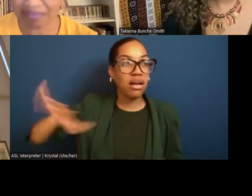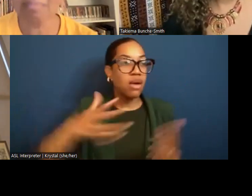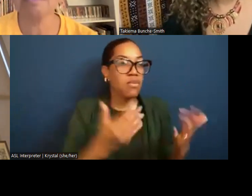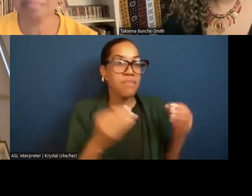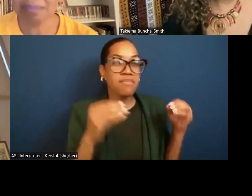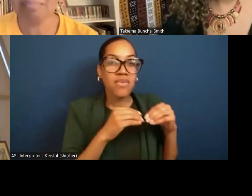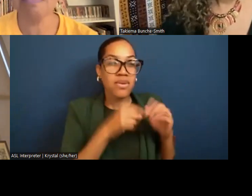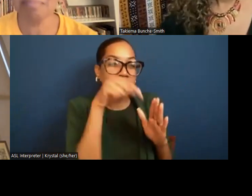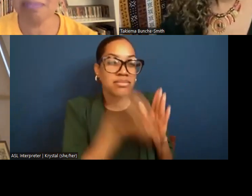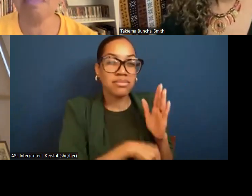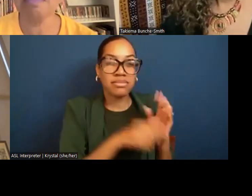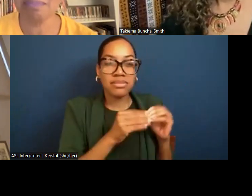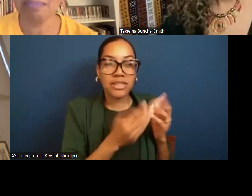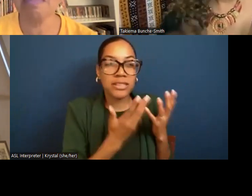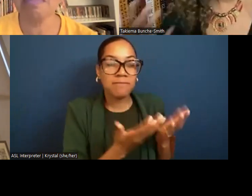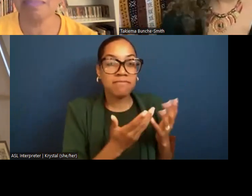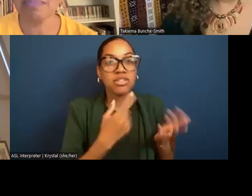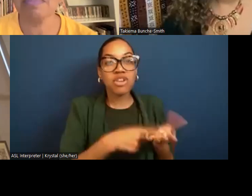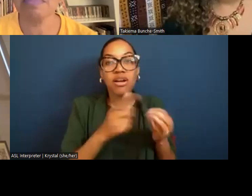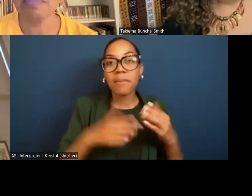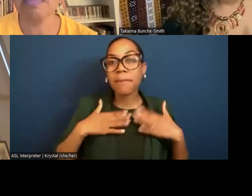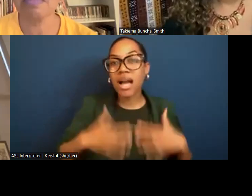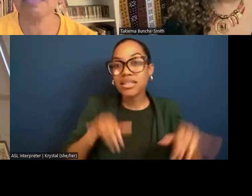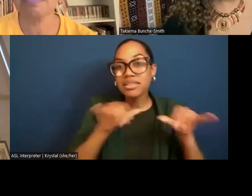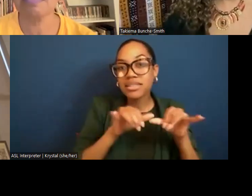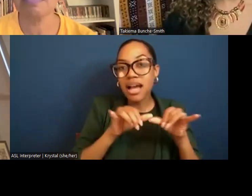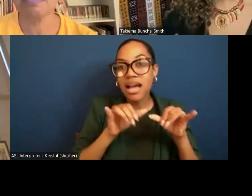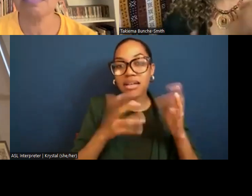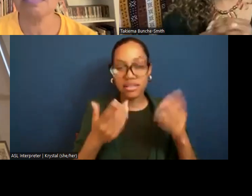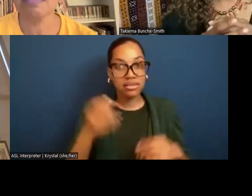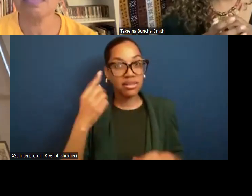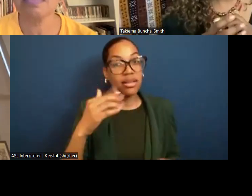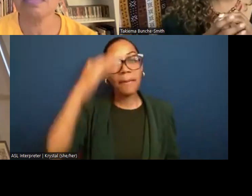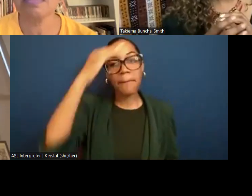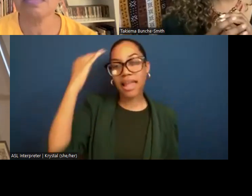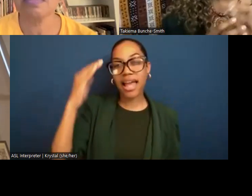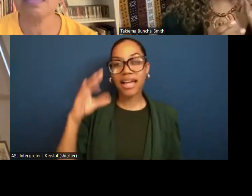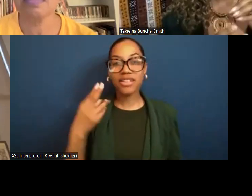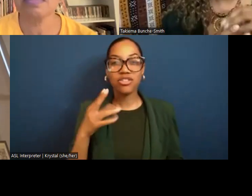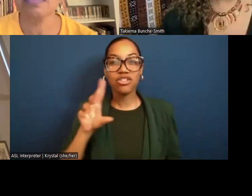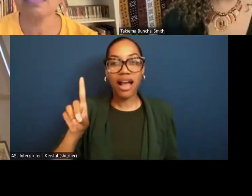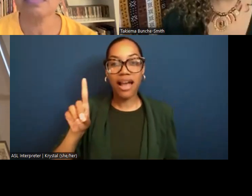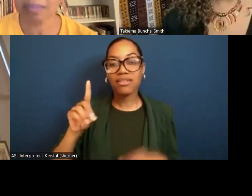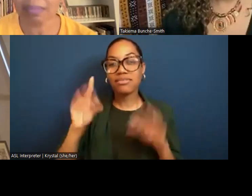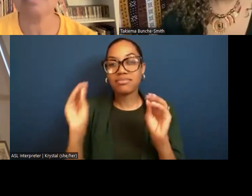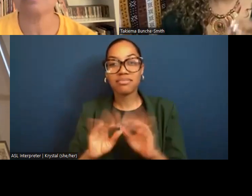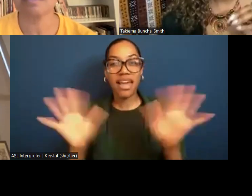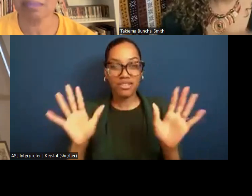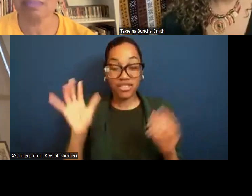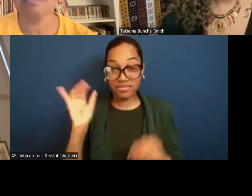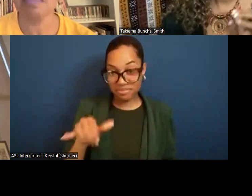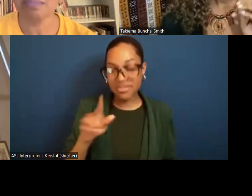is good, right? And just like Black child magic. And so that's something that I am really excited about and